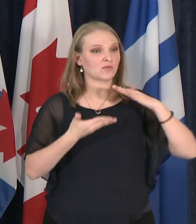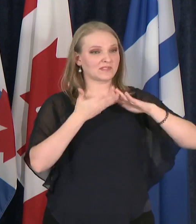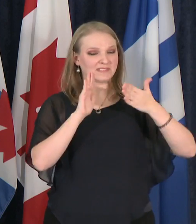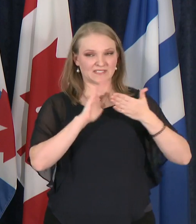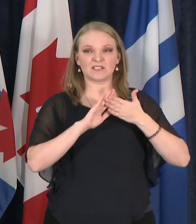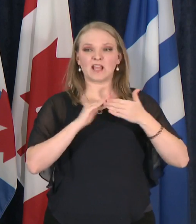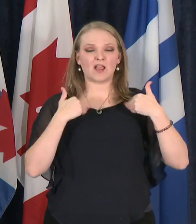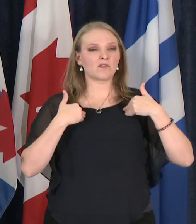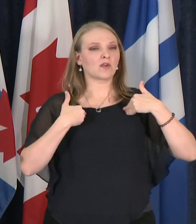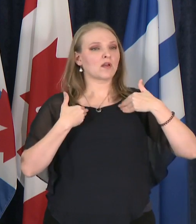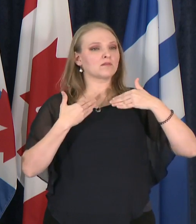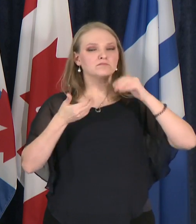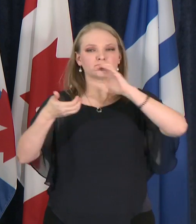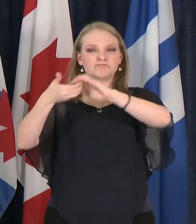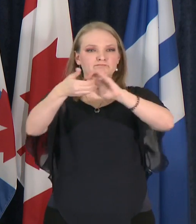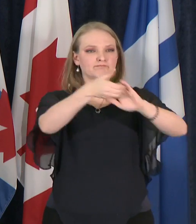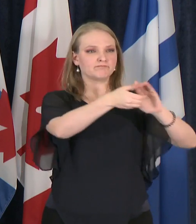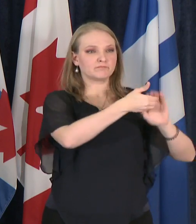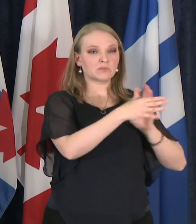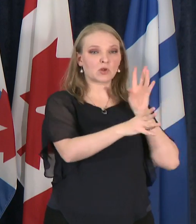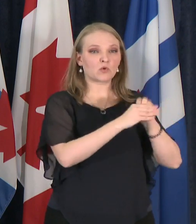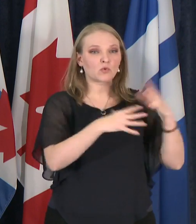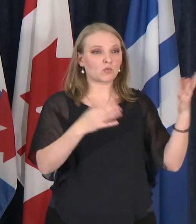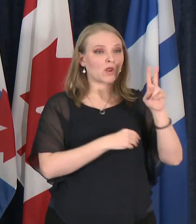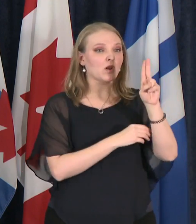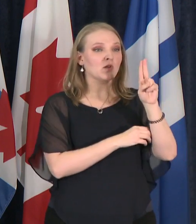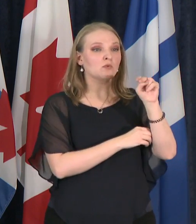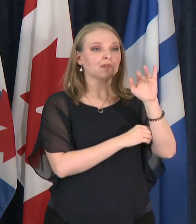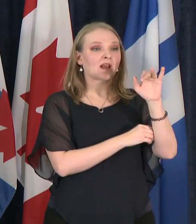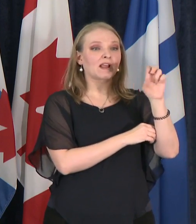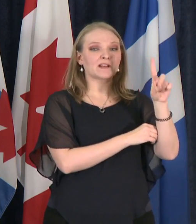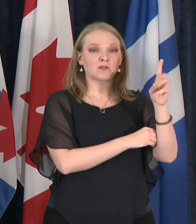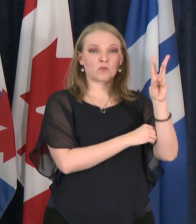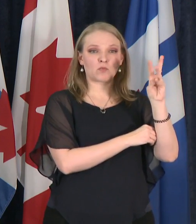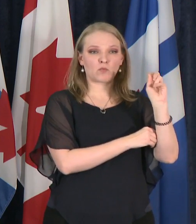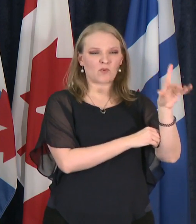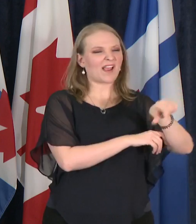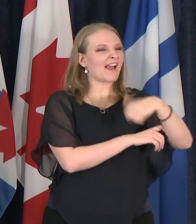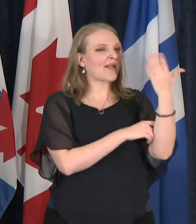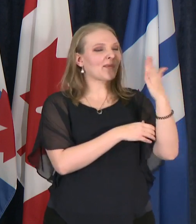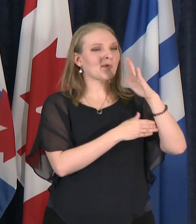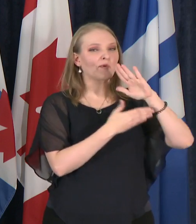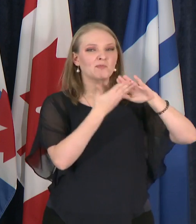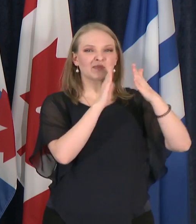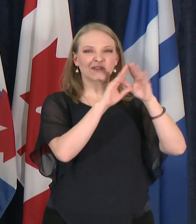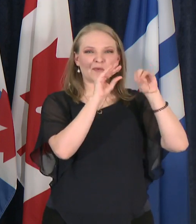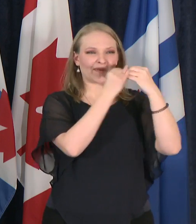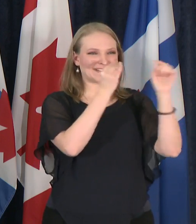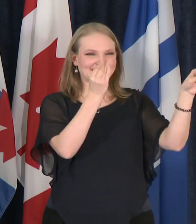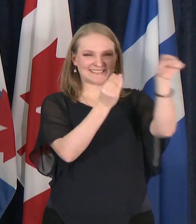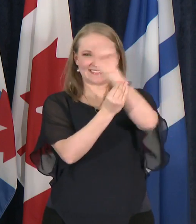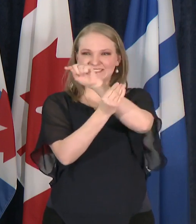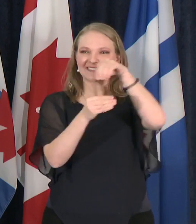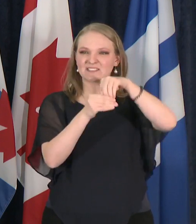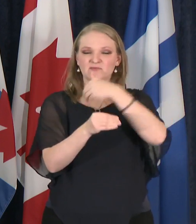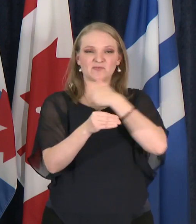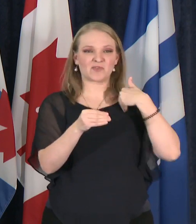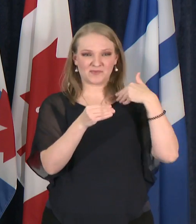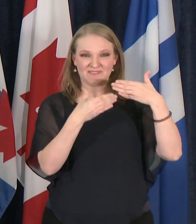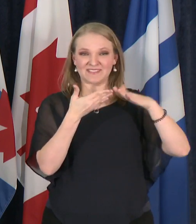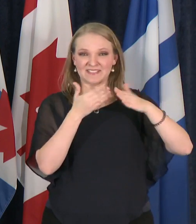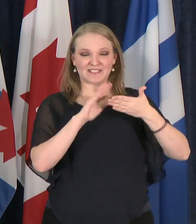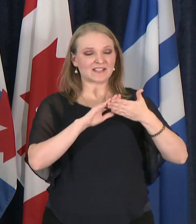community partners, including the United Way and other community organizations across the City, to ensure the most